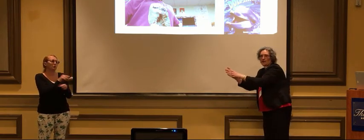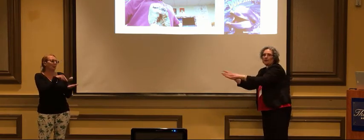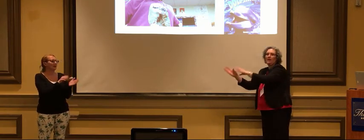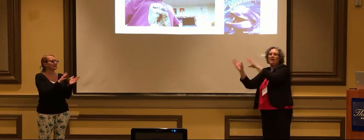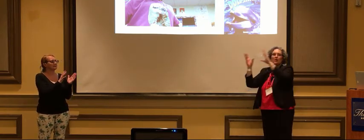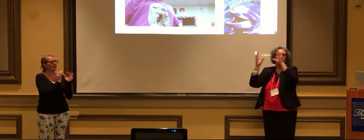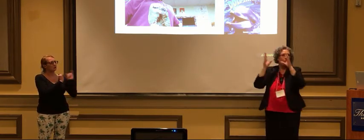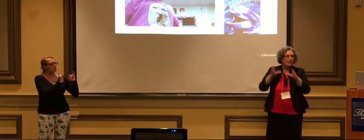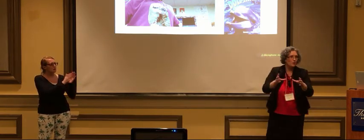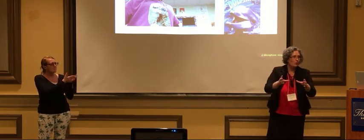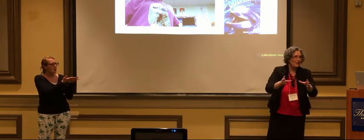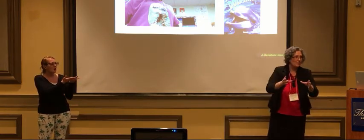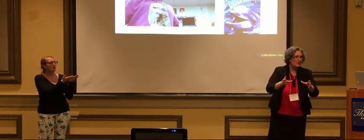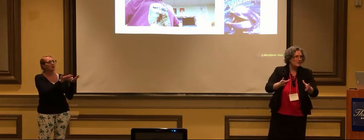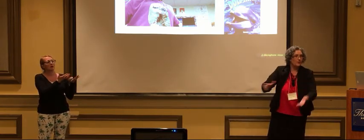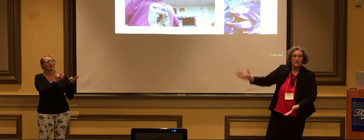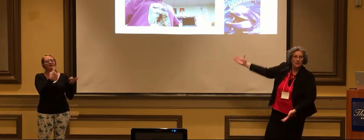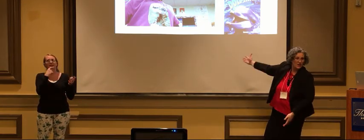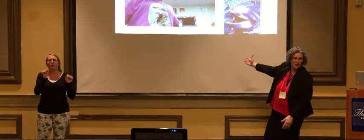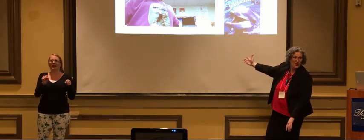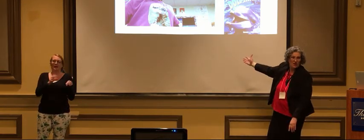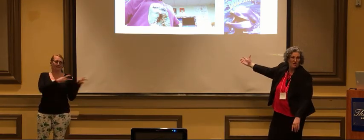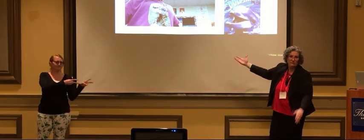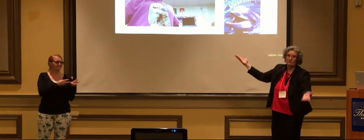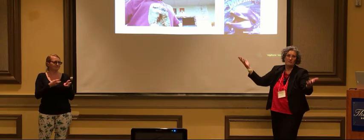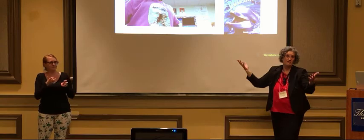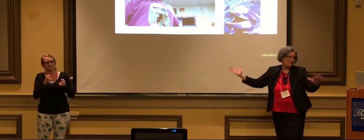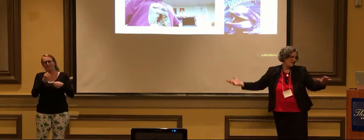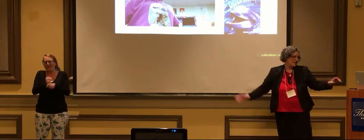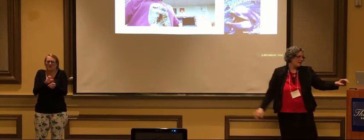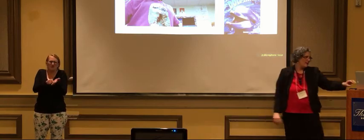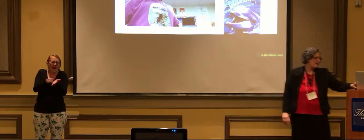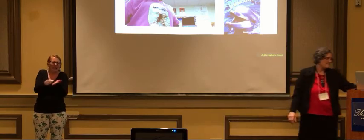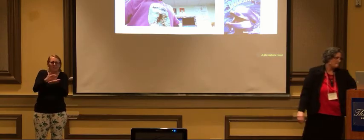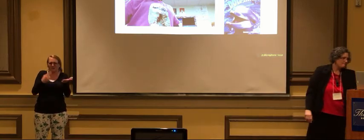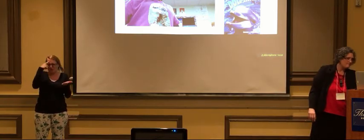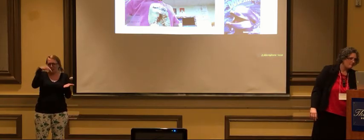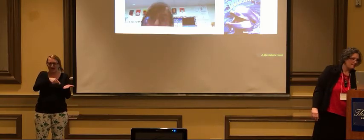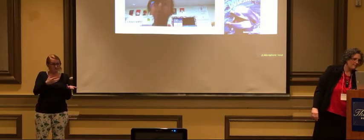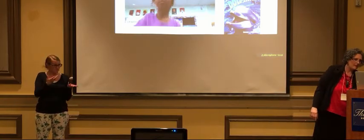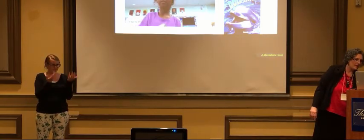and say that, we can do a writing piece from it. Here you go.